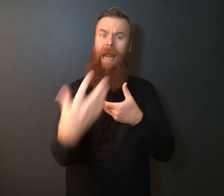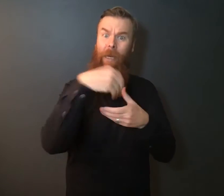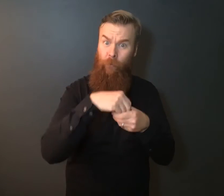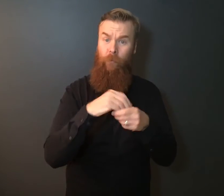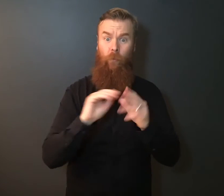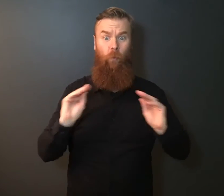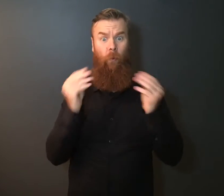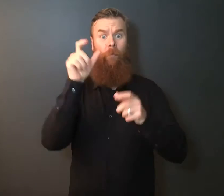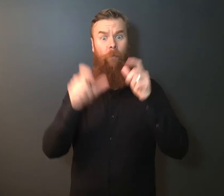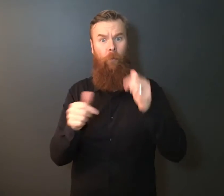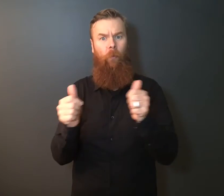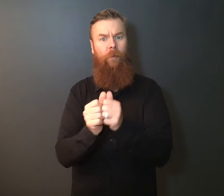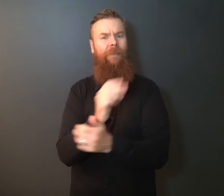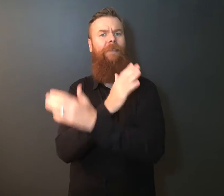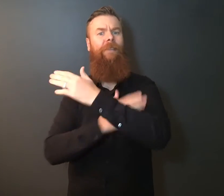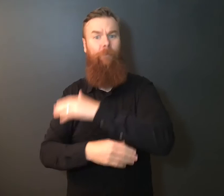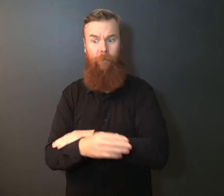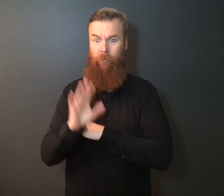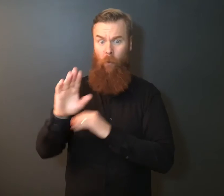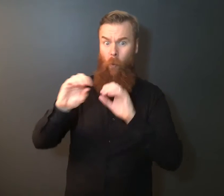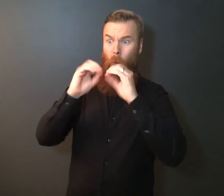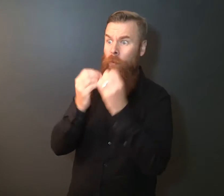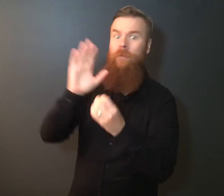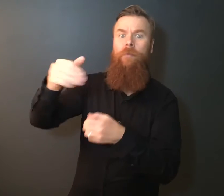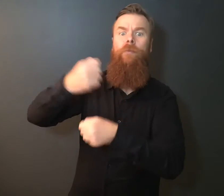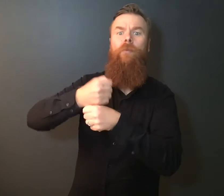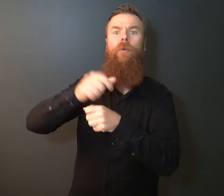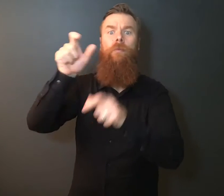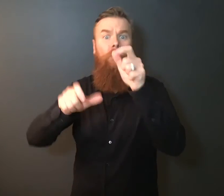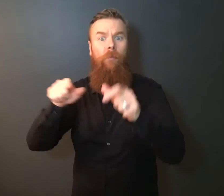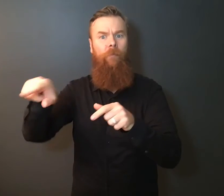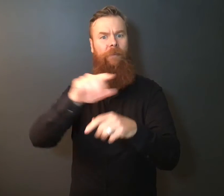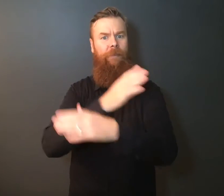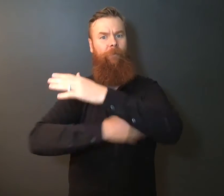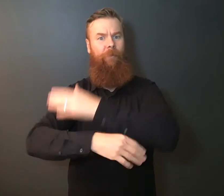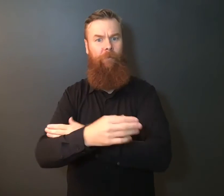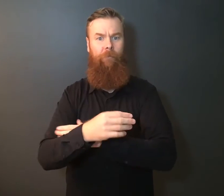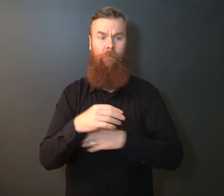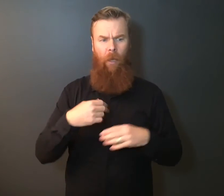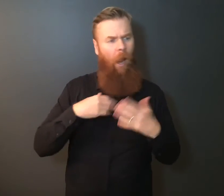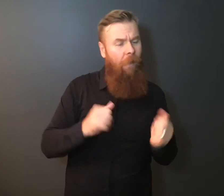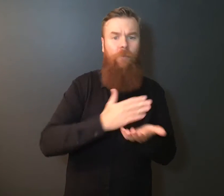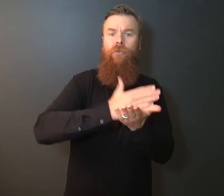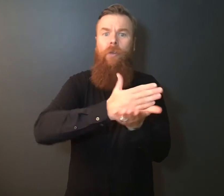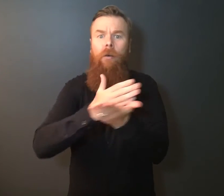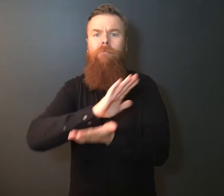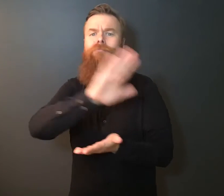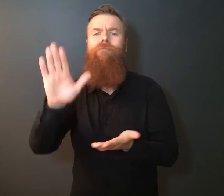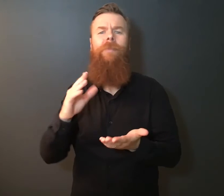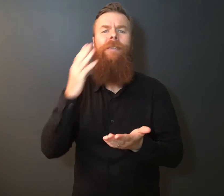disabilities. We also want to share experience and lessons learned on the collaboration of youth in organizations of